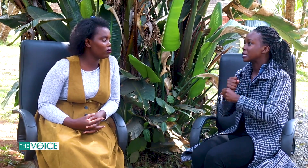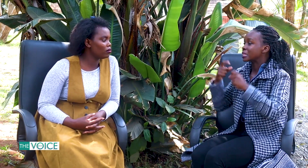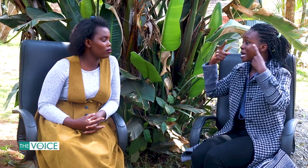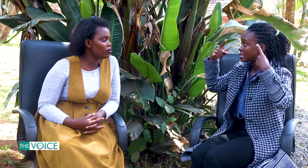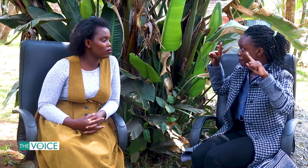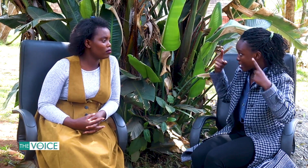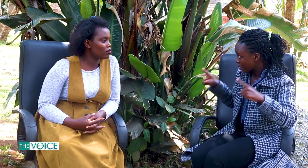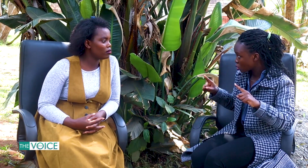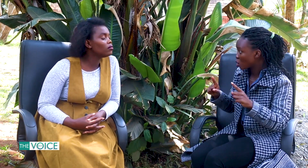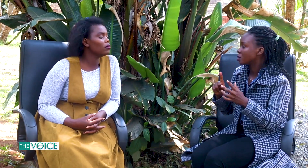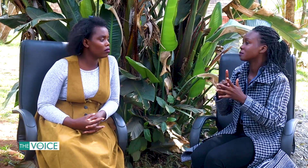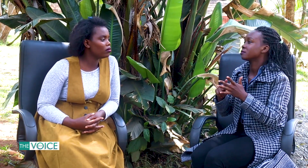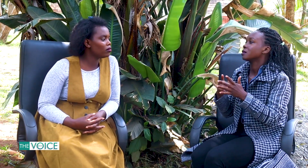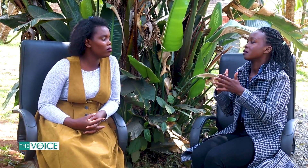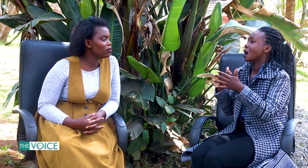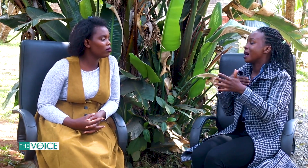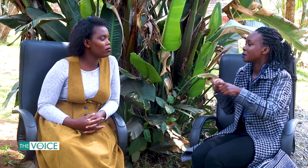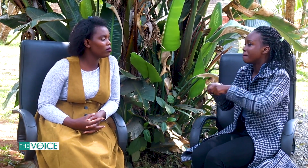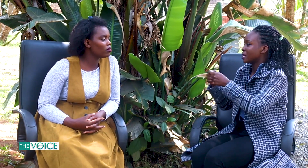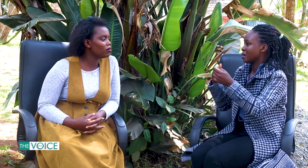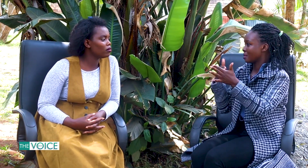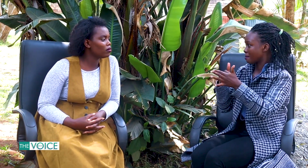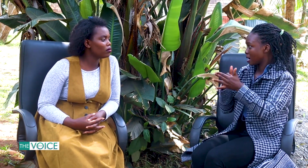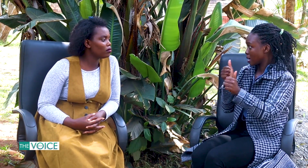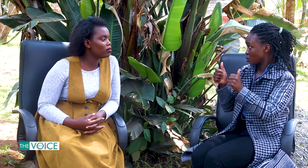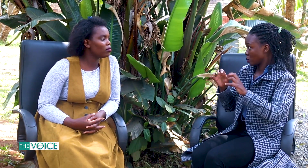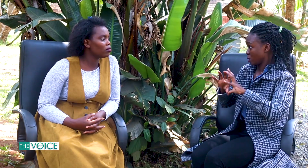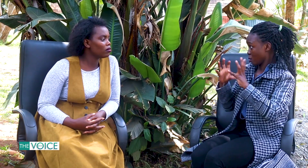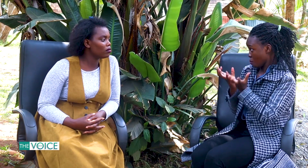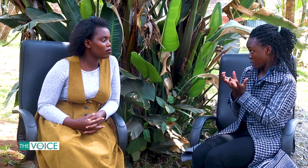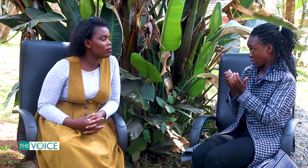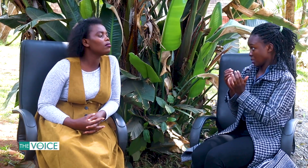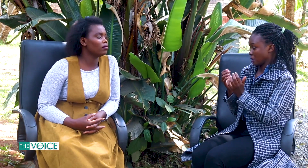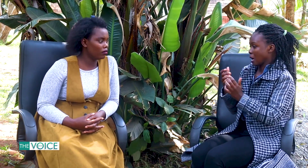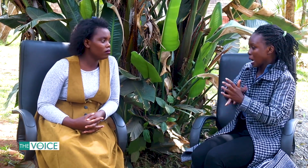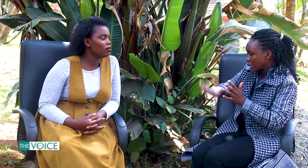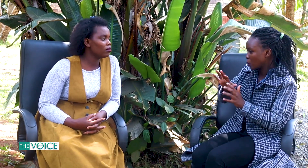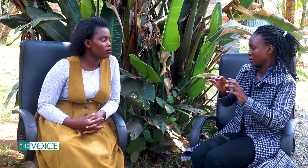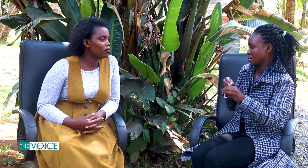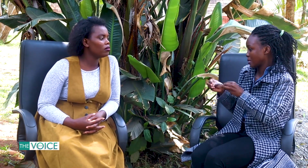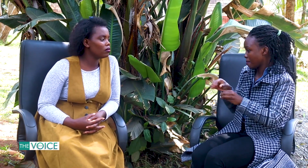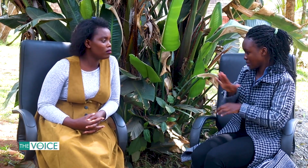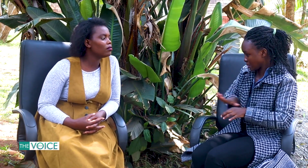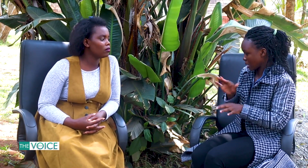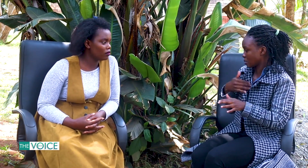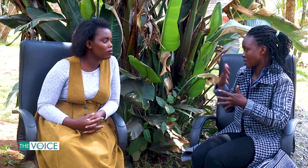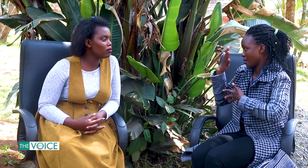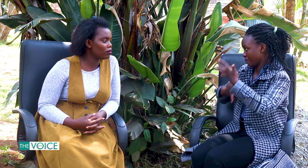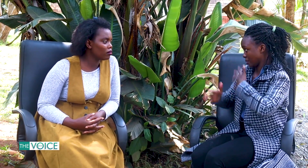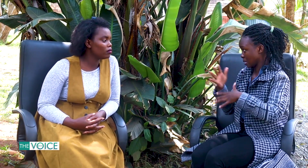my podcast, I get to talk about persons with disability, the knowledge, and even accessibility and the challenges